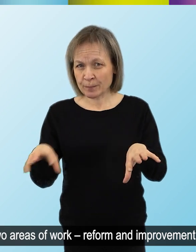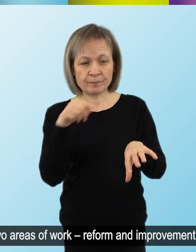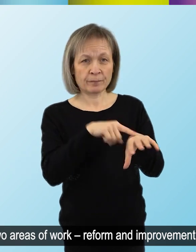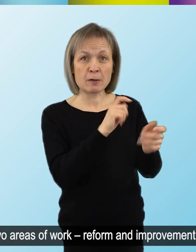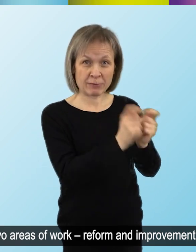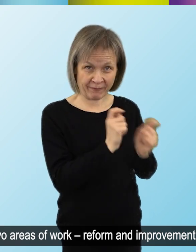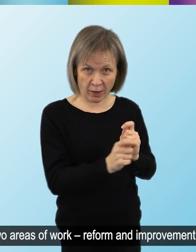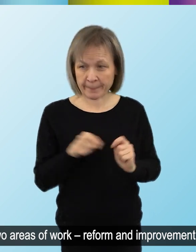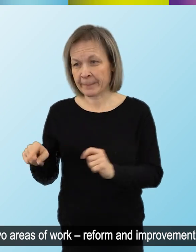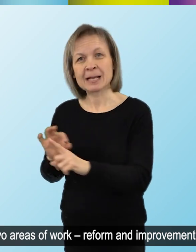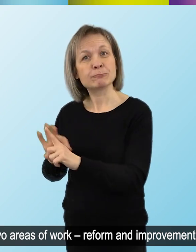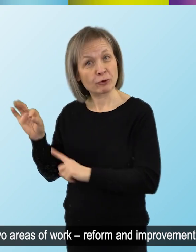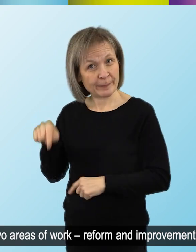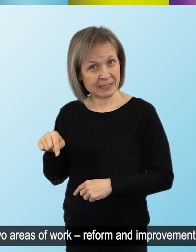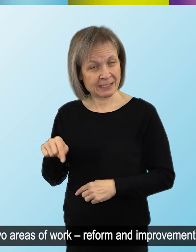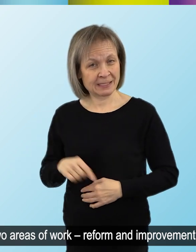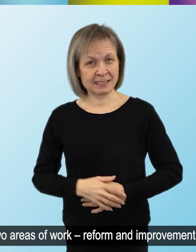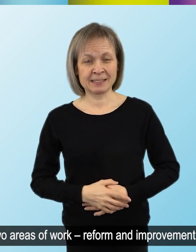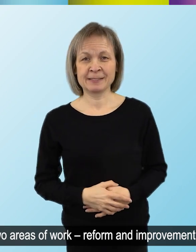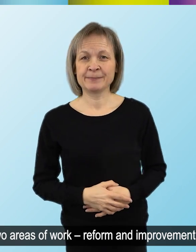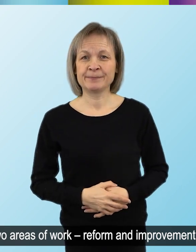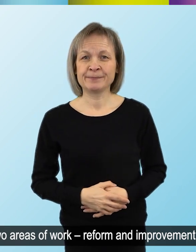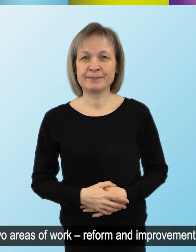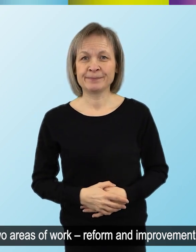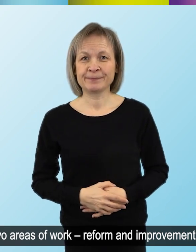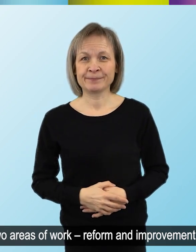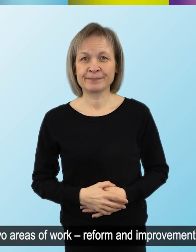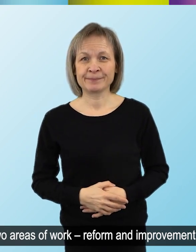Our plan has two areas of work: reform and improvement.